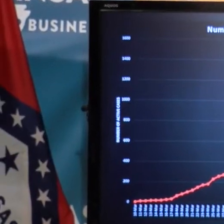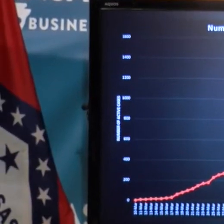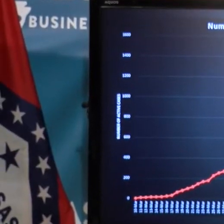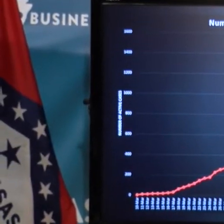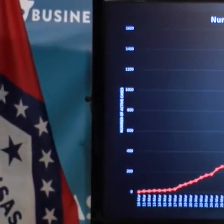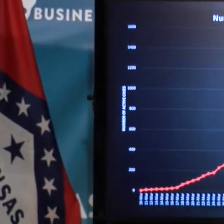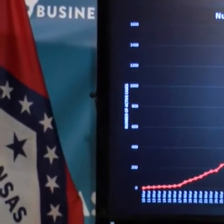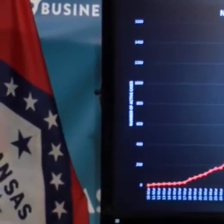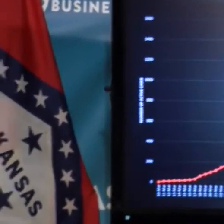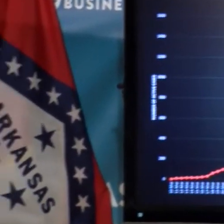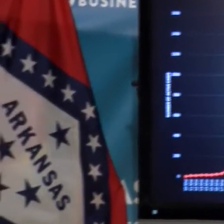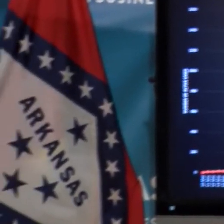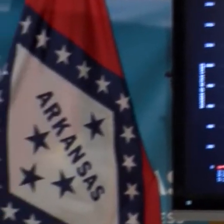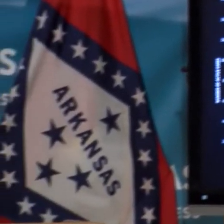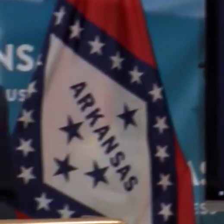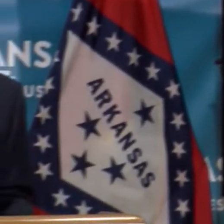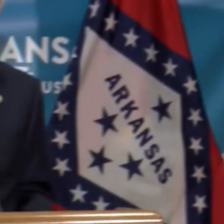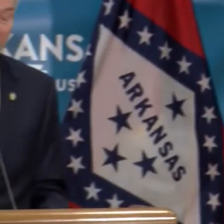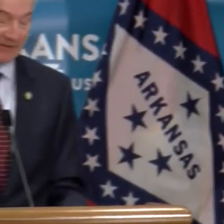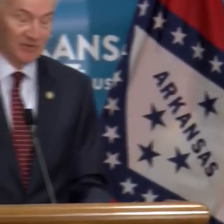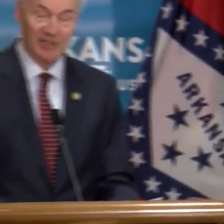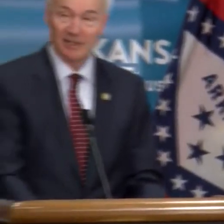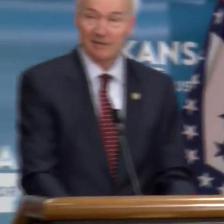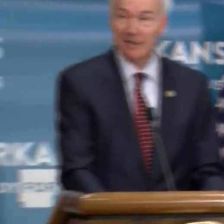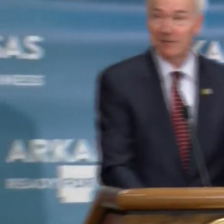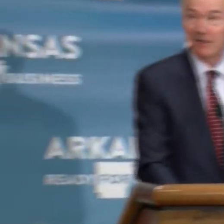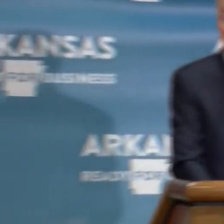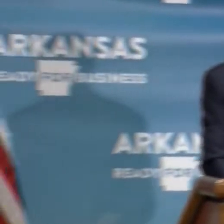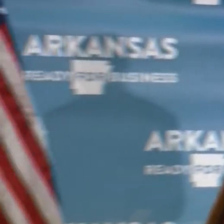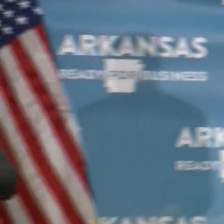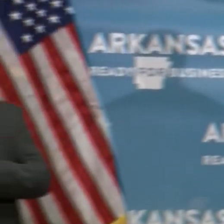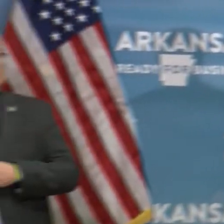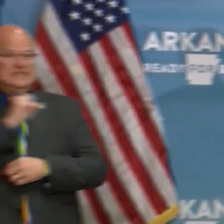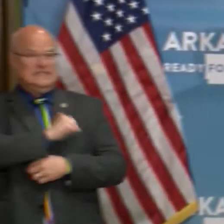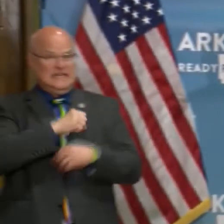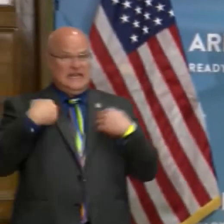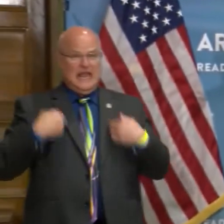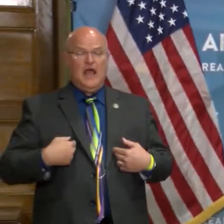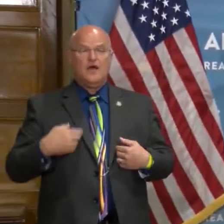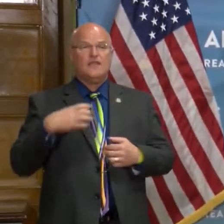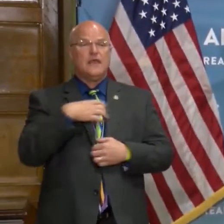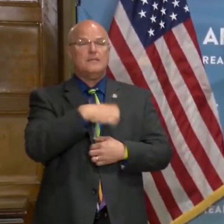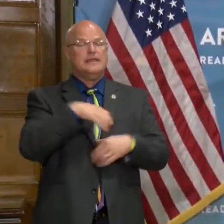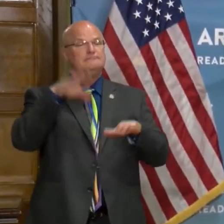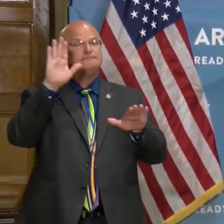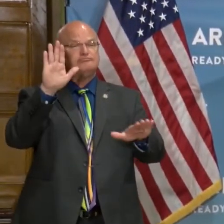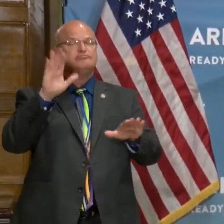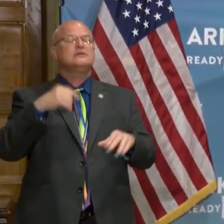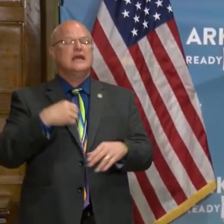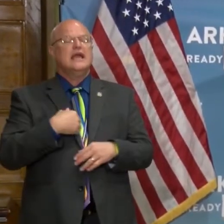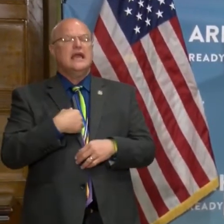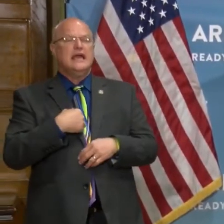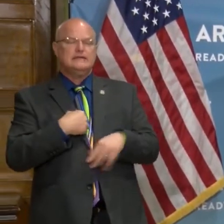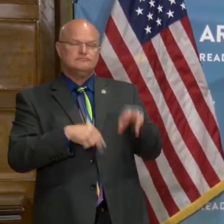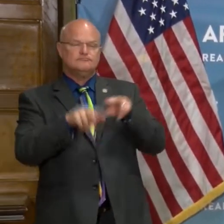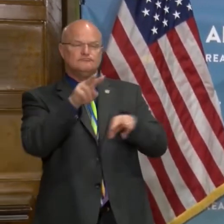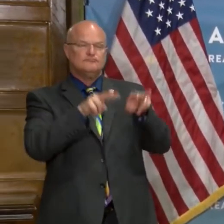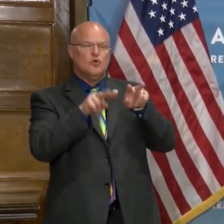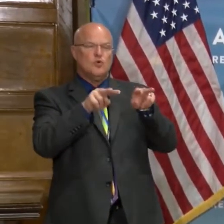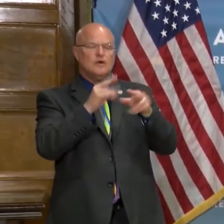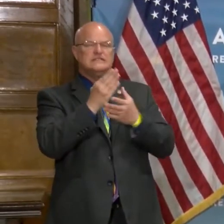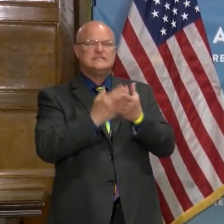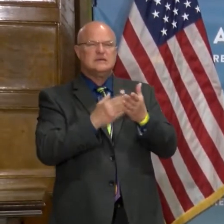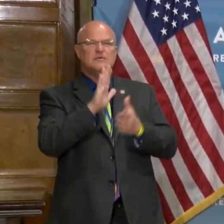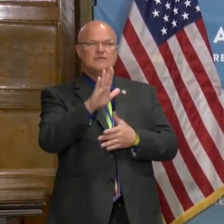Dr. Fauci testified today before a Senate Health Committee and I was able to catch a little bit of